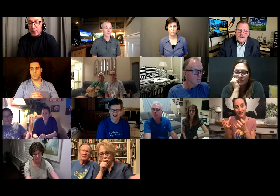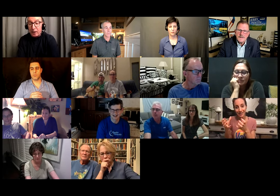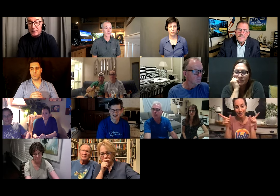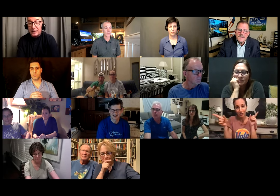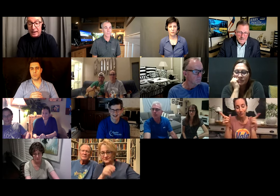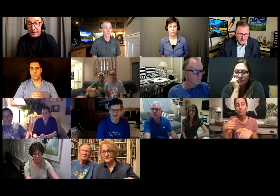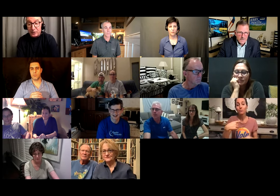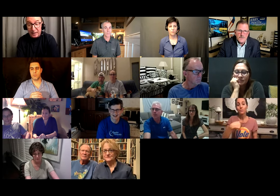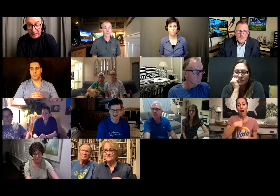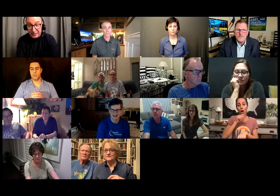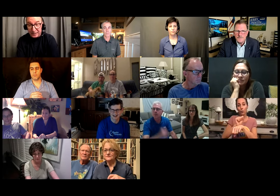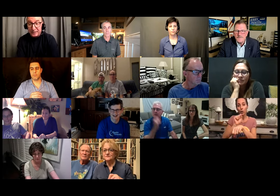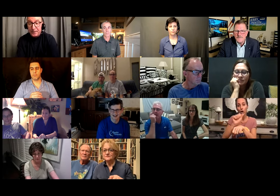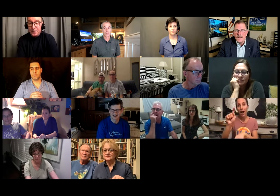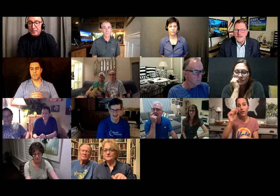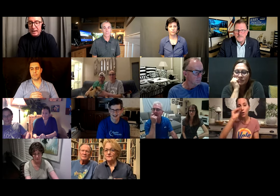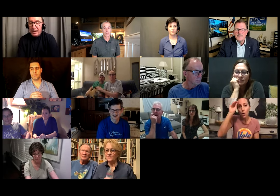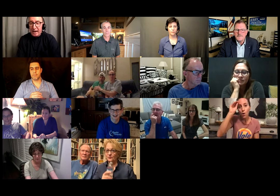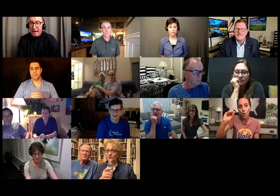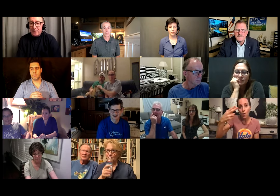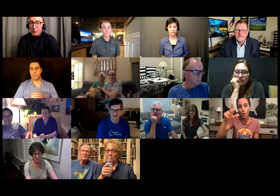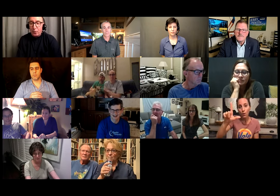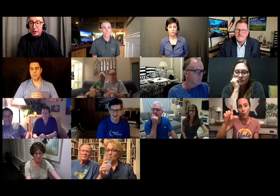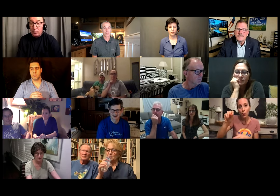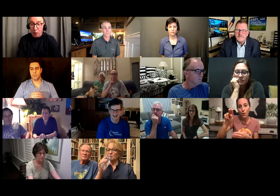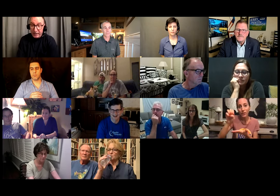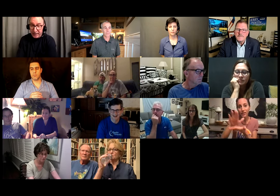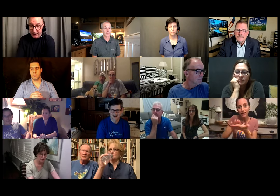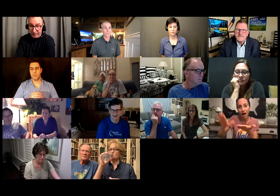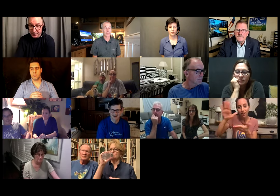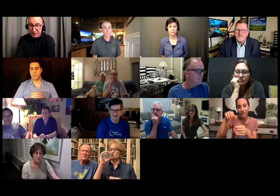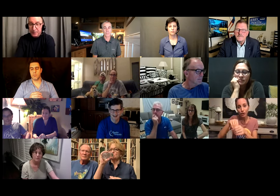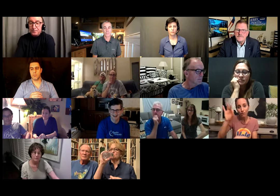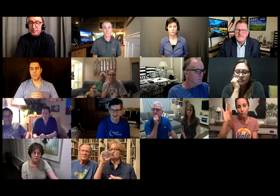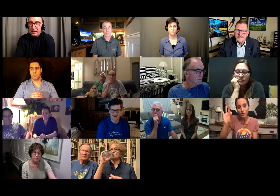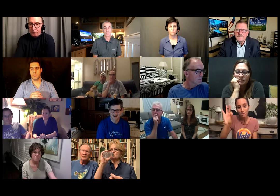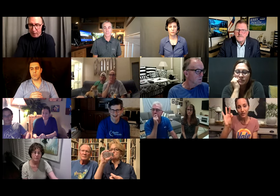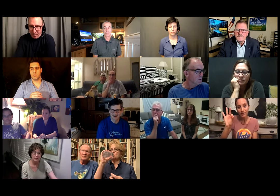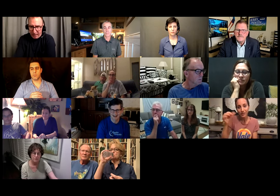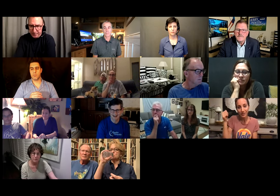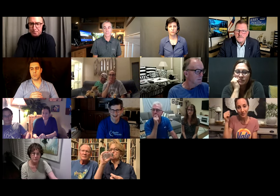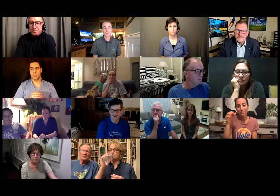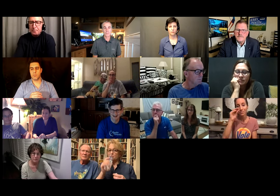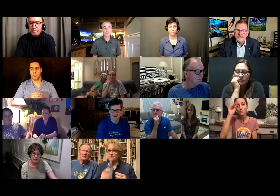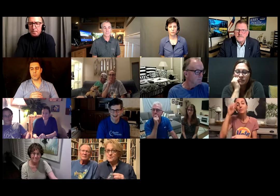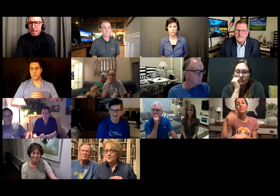have American Sign Language classes. I happen to work at Ohlone College in